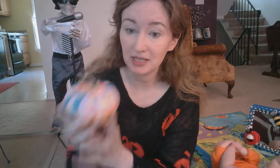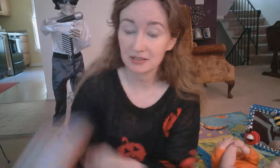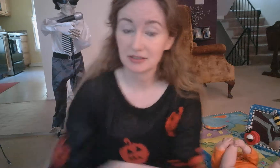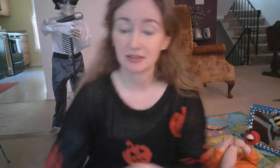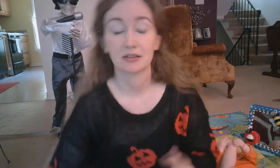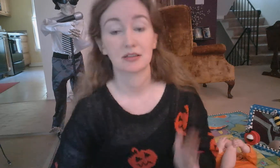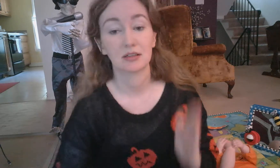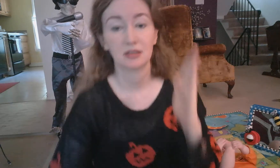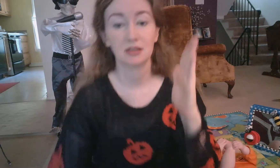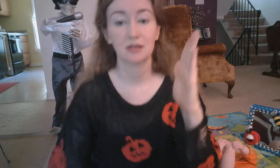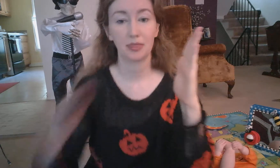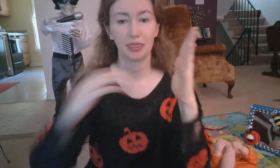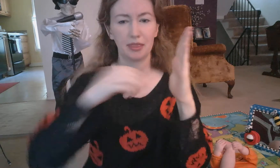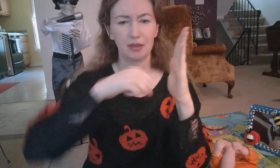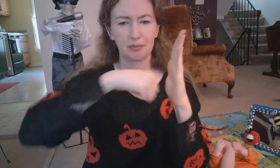paint.